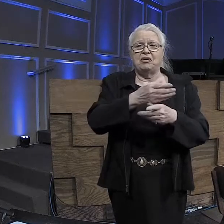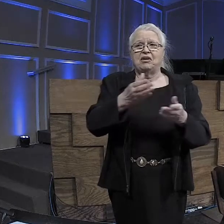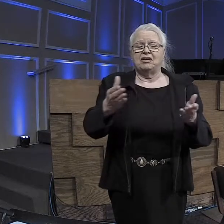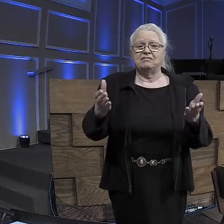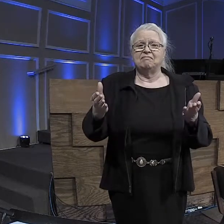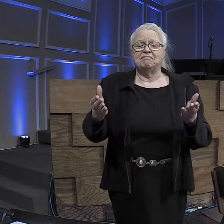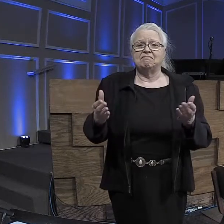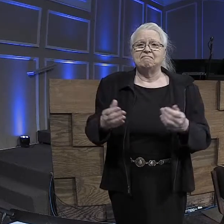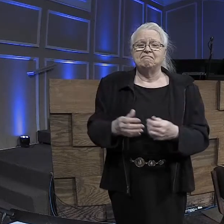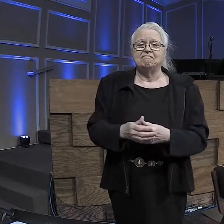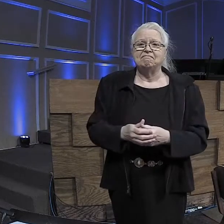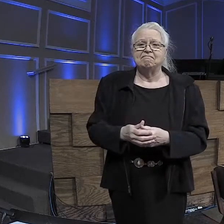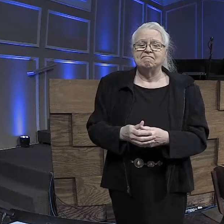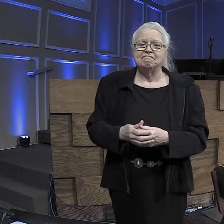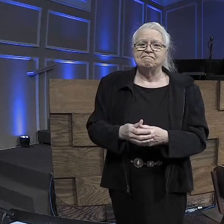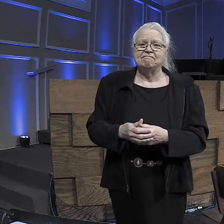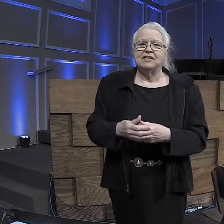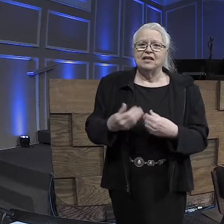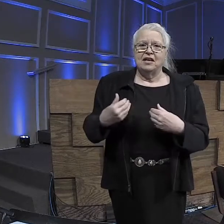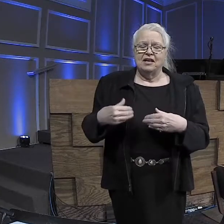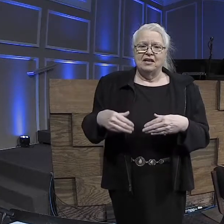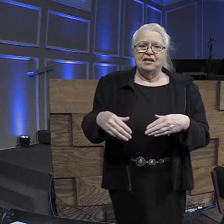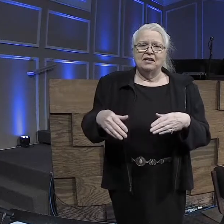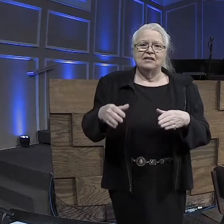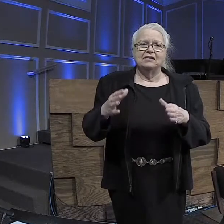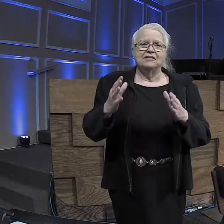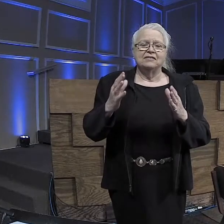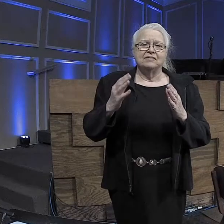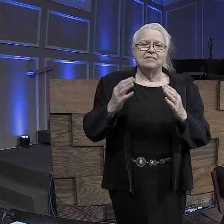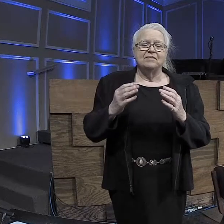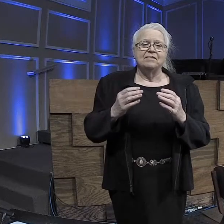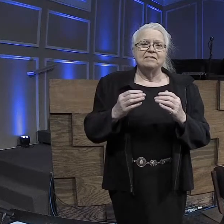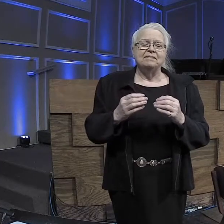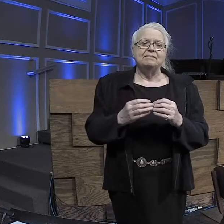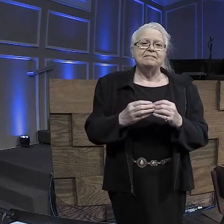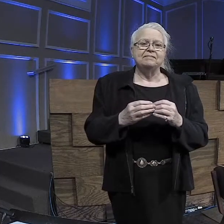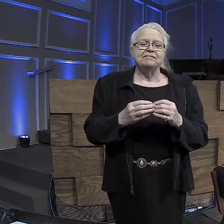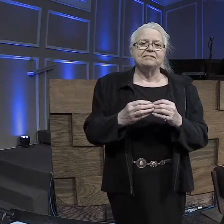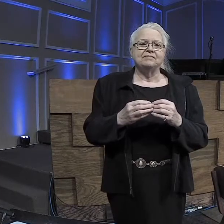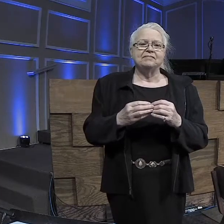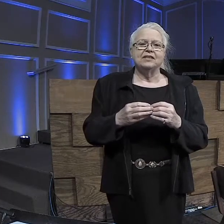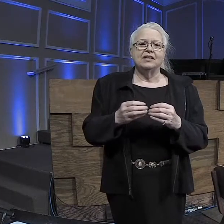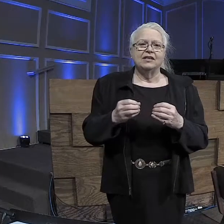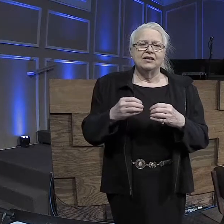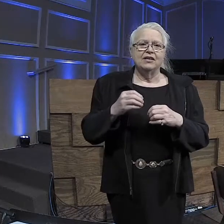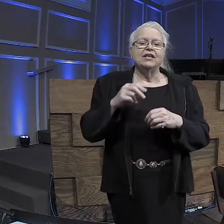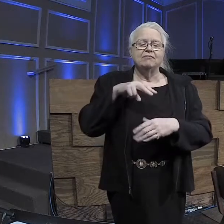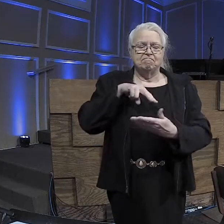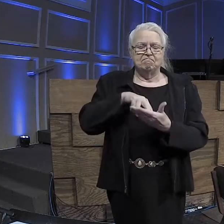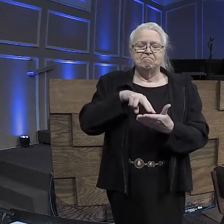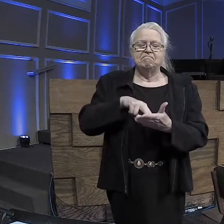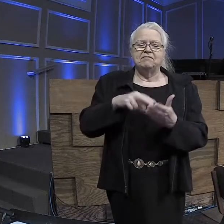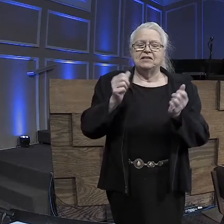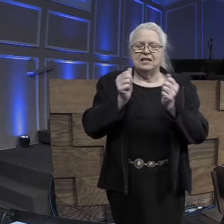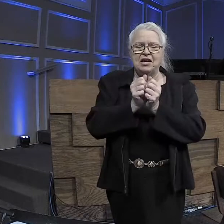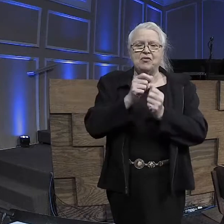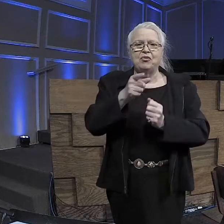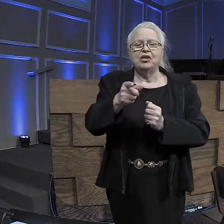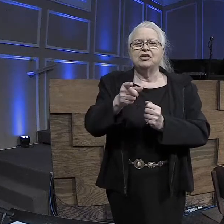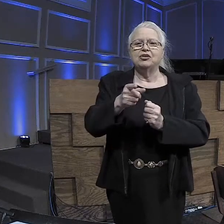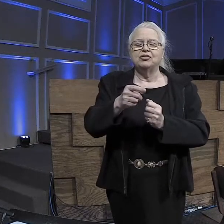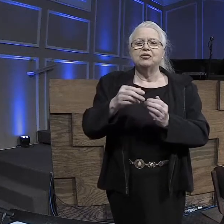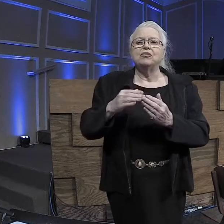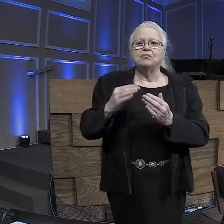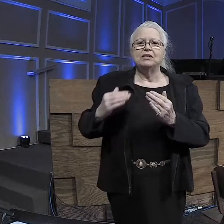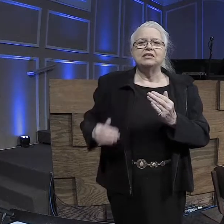Jesus. They'll equip you for every good work. They'll stand with you and stand by you in your time of need.